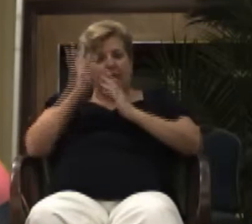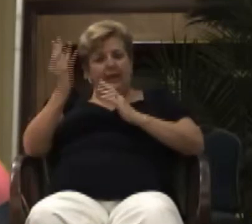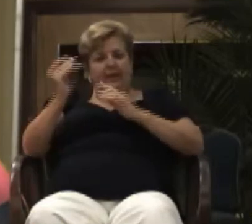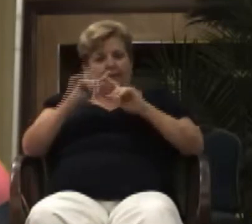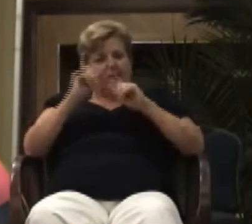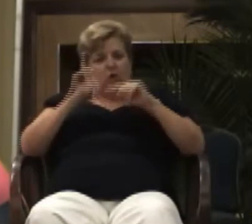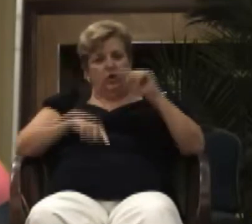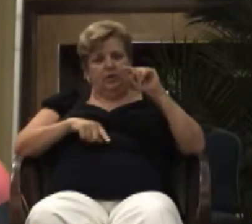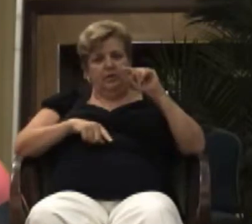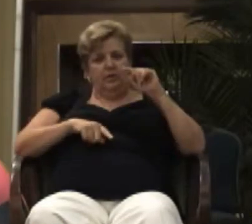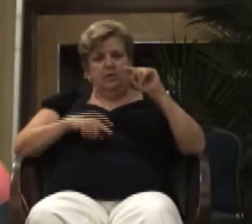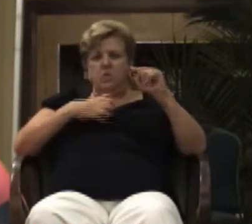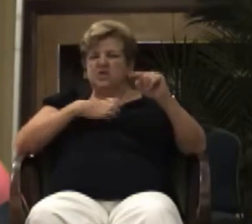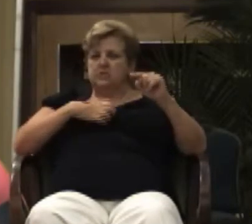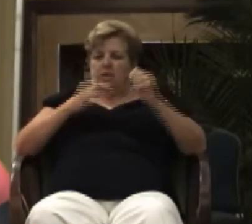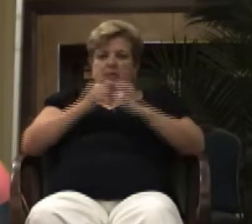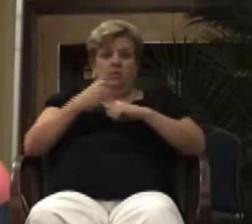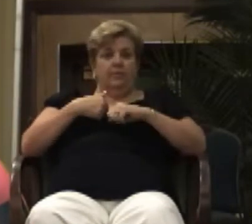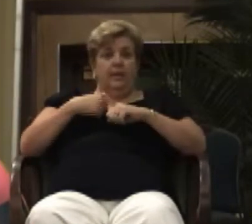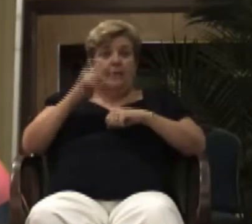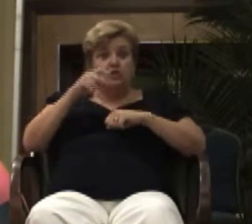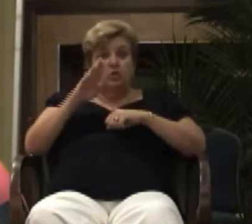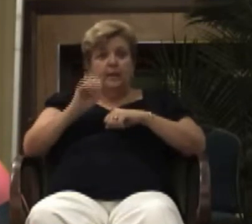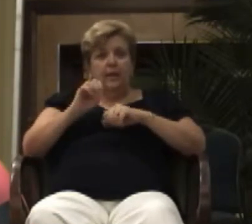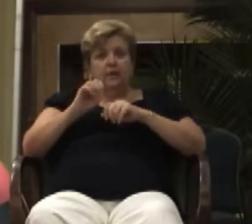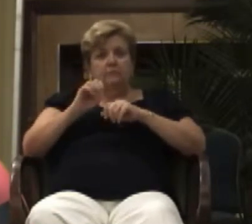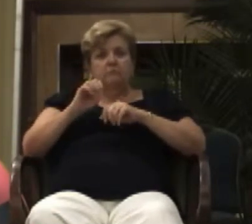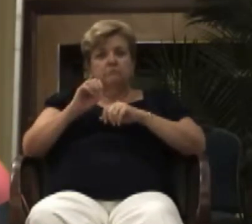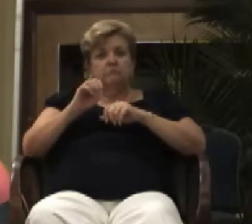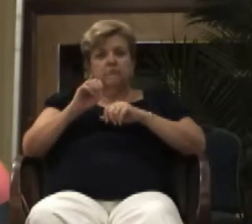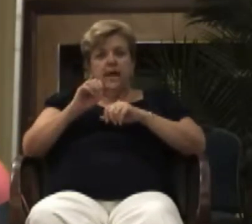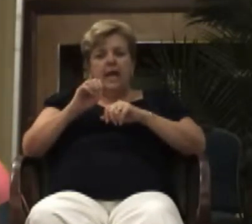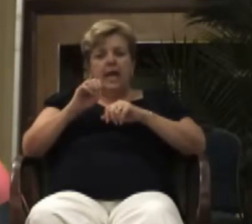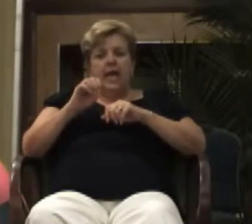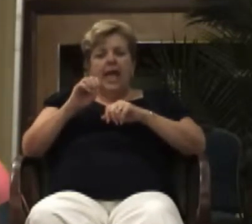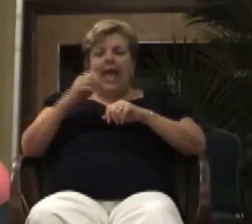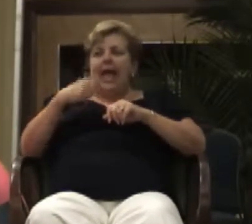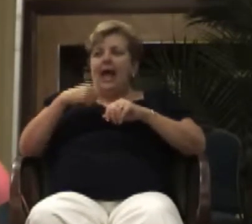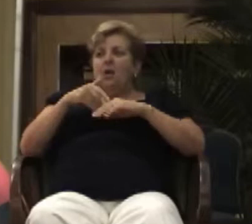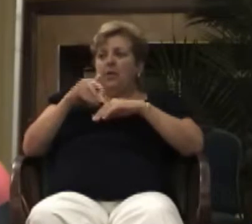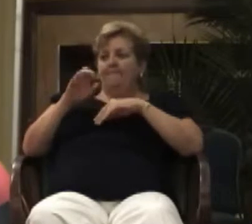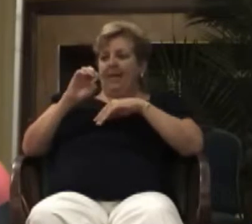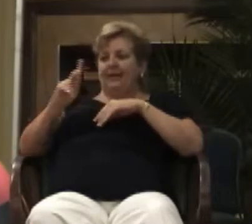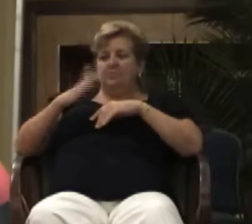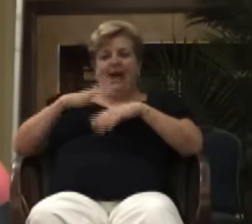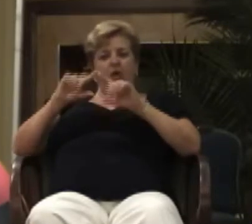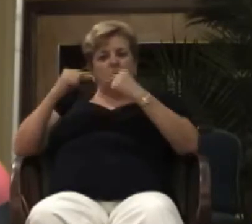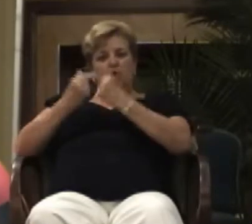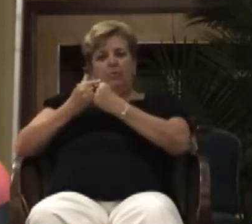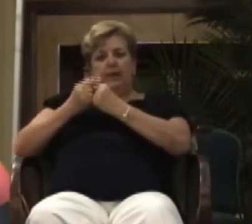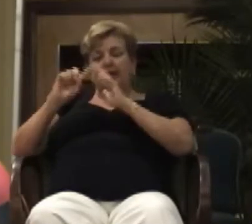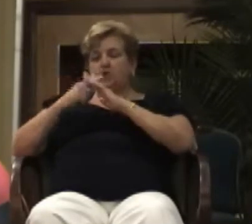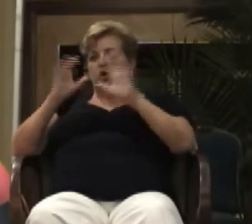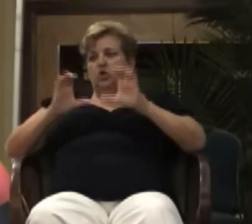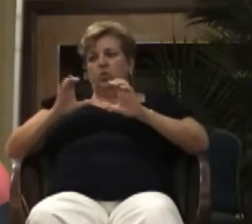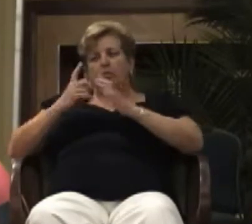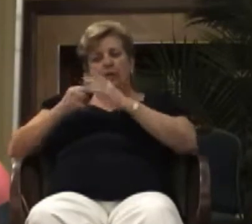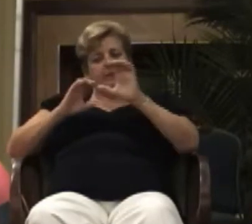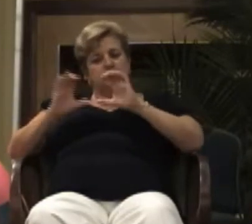they were disgusted with me, as they should be. And I just went back, and I started doing what I'd always done. I started